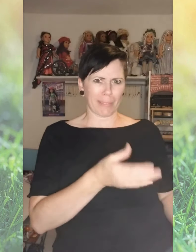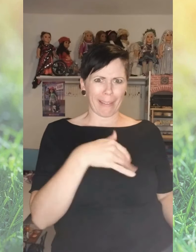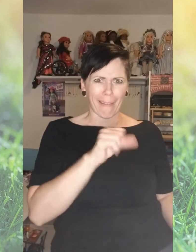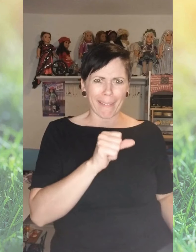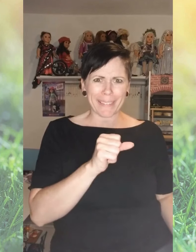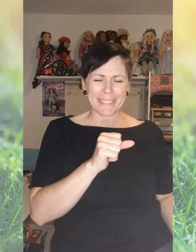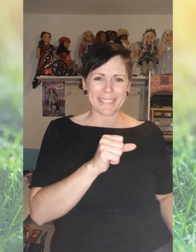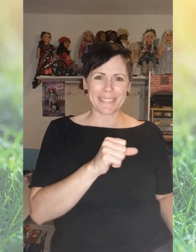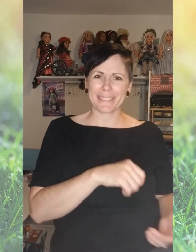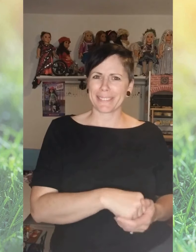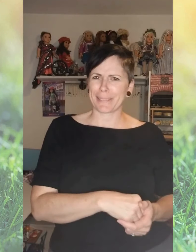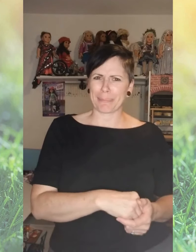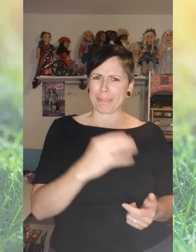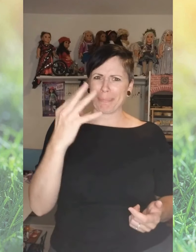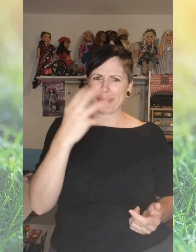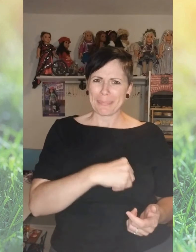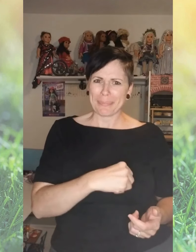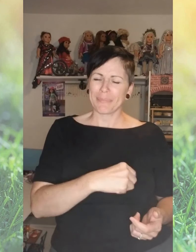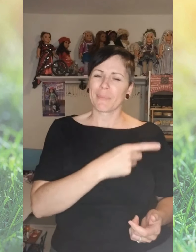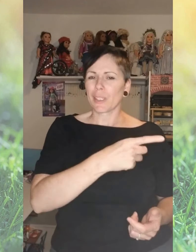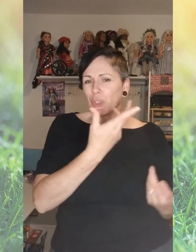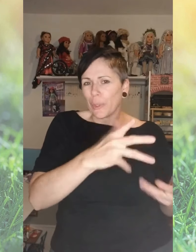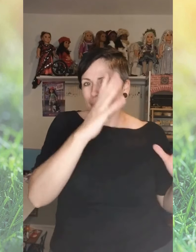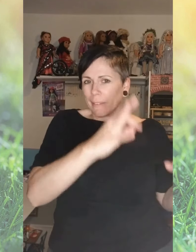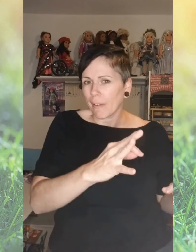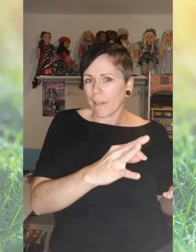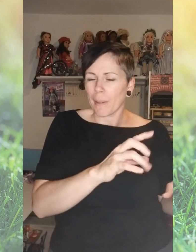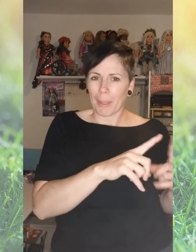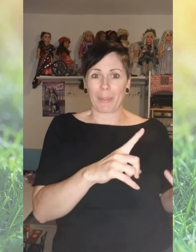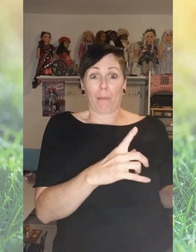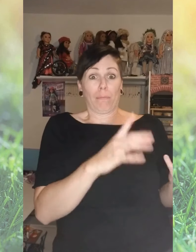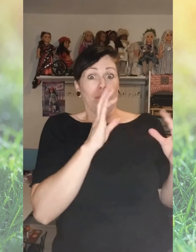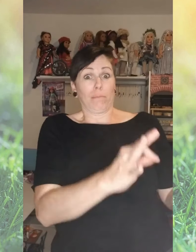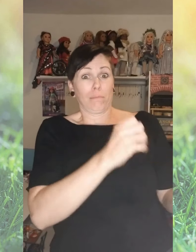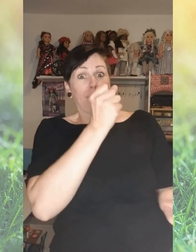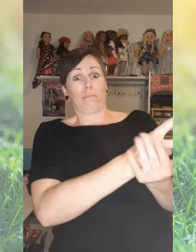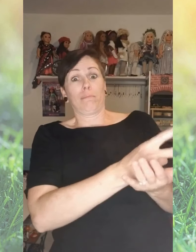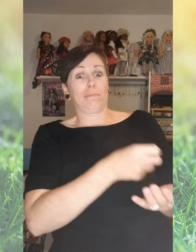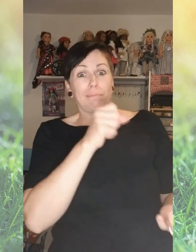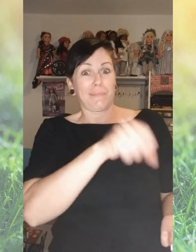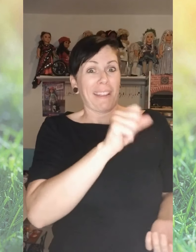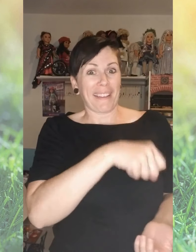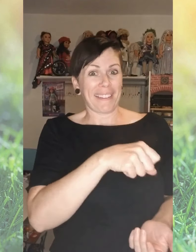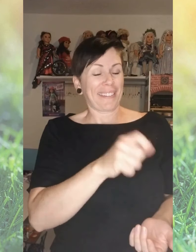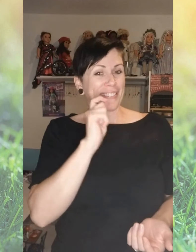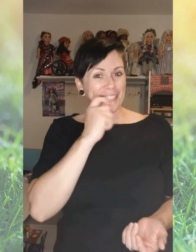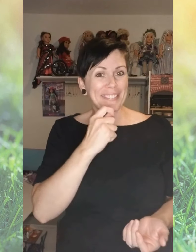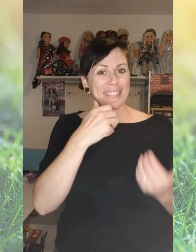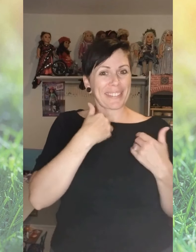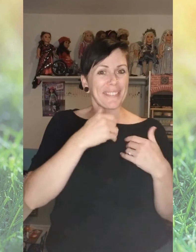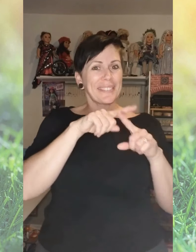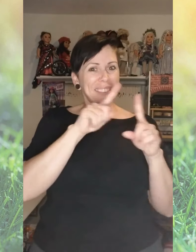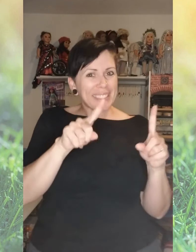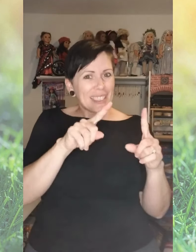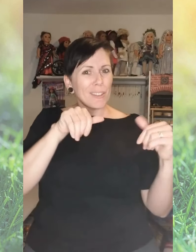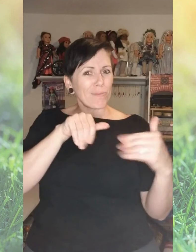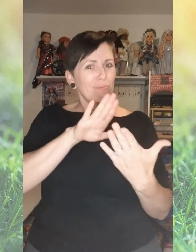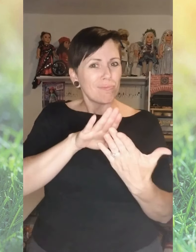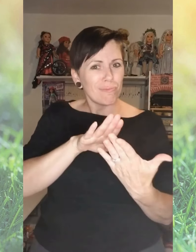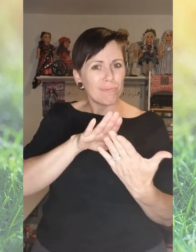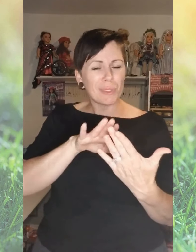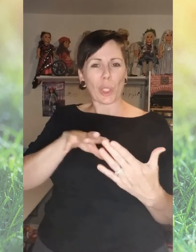mean, she had already decided it, but I was just like, yes, that's great that she took a different approach because it made for a completely different scene for everybody to